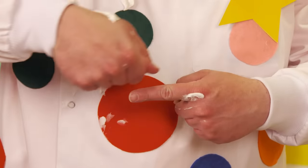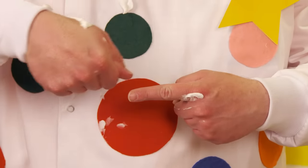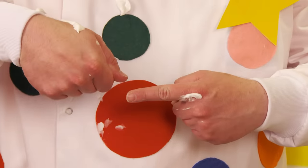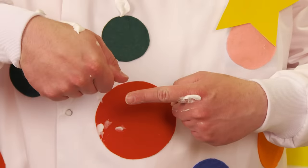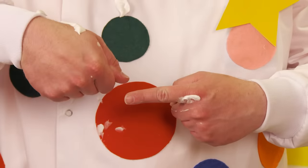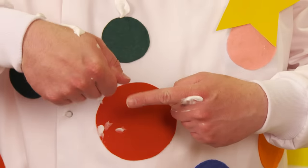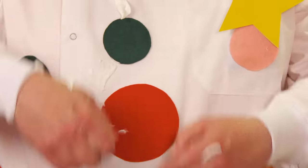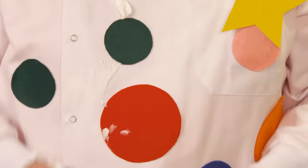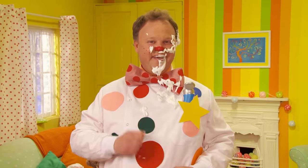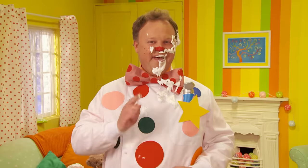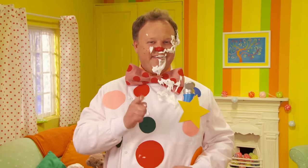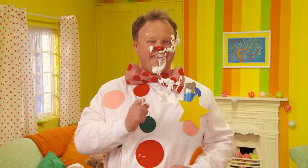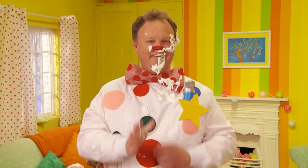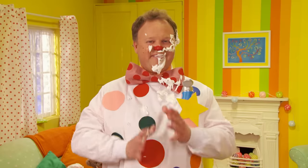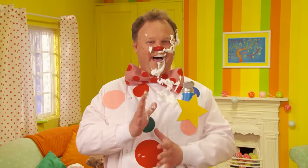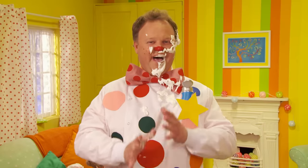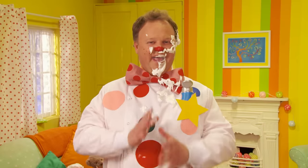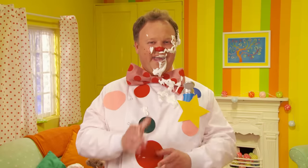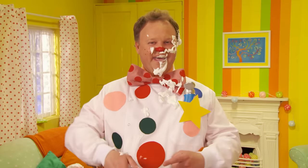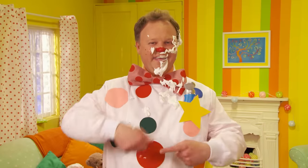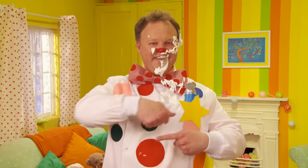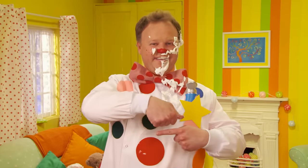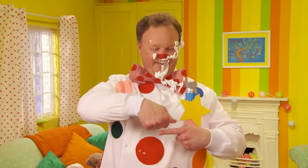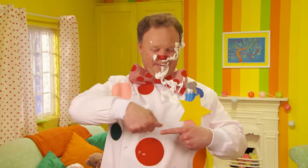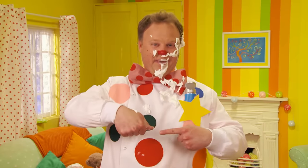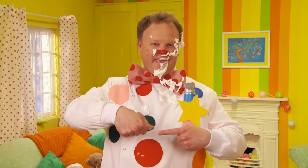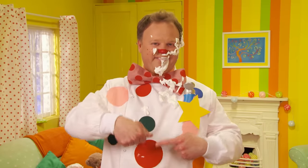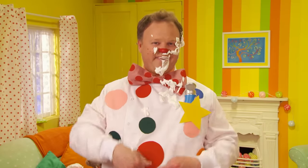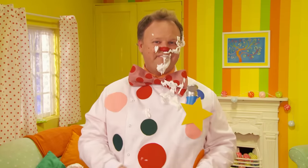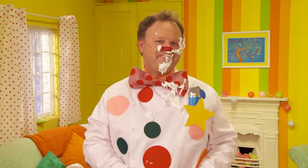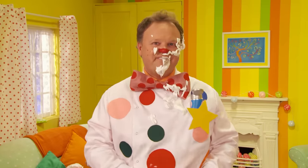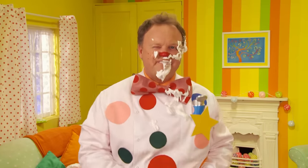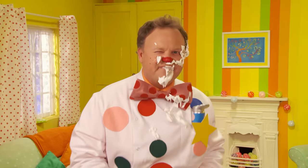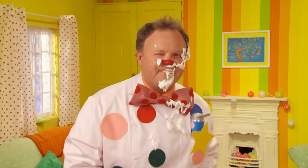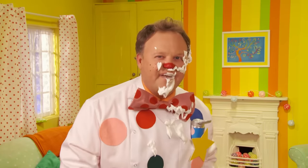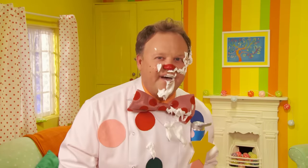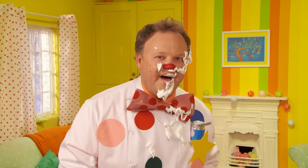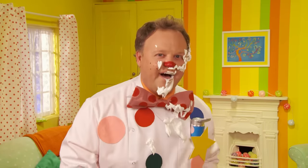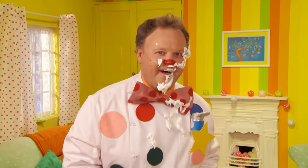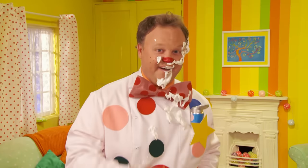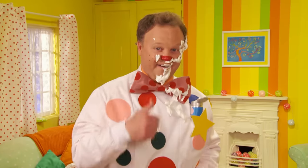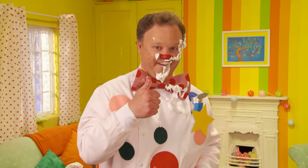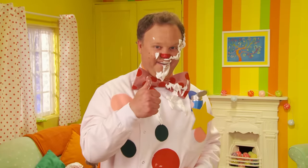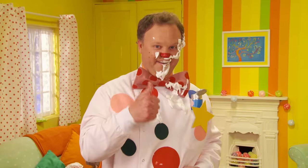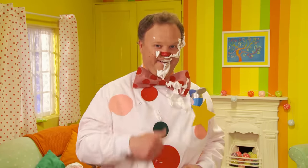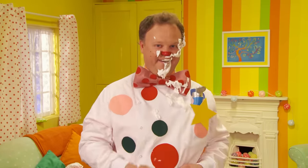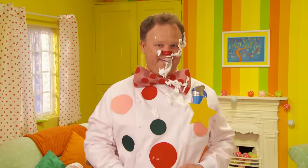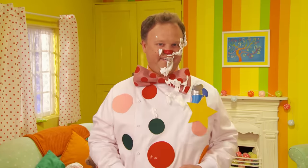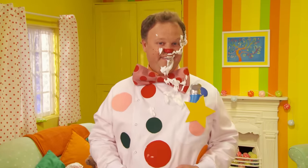Toothpaste. You sign. Toothpaste. Oh, thank you, Dentist Tumble. We